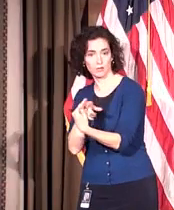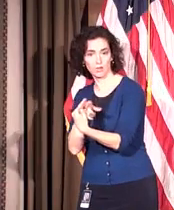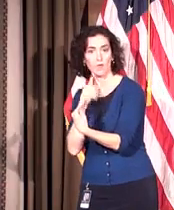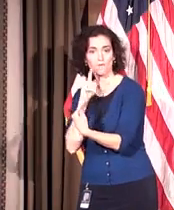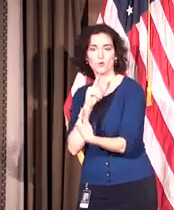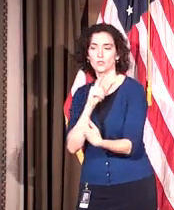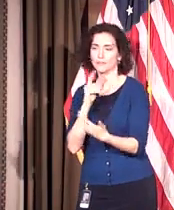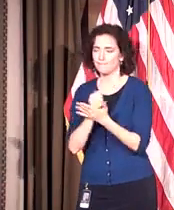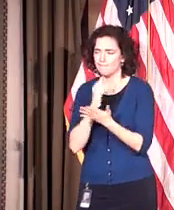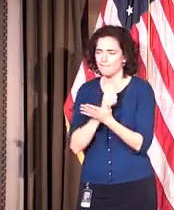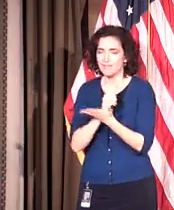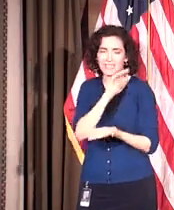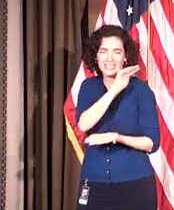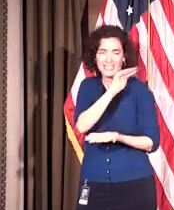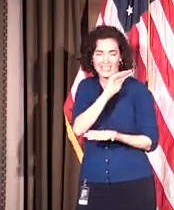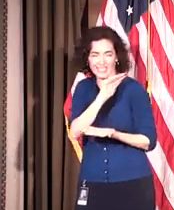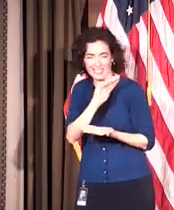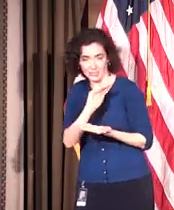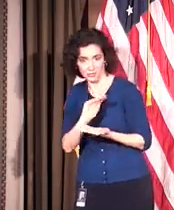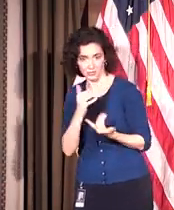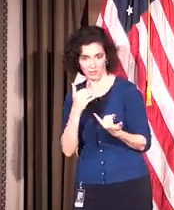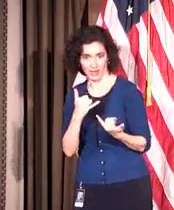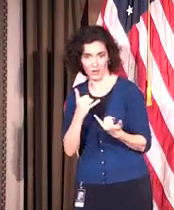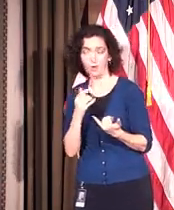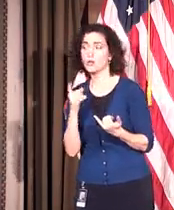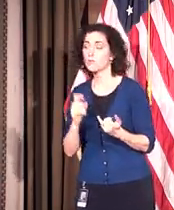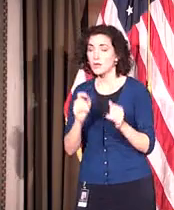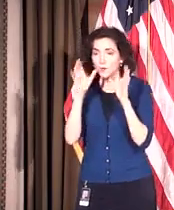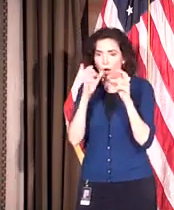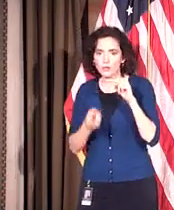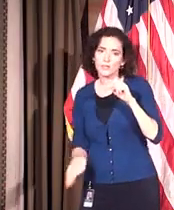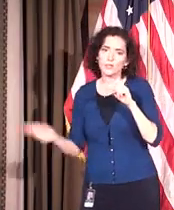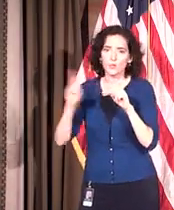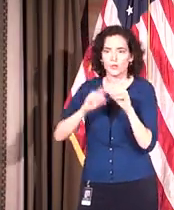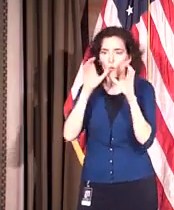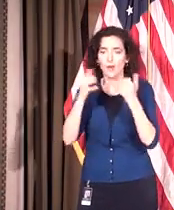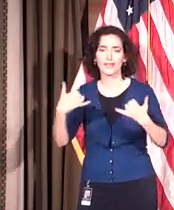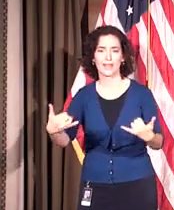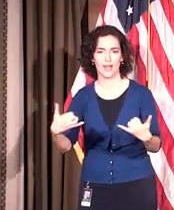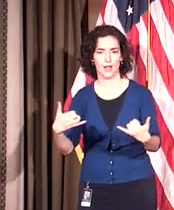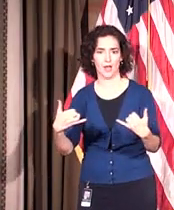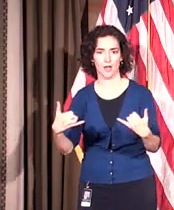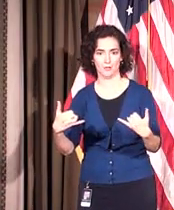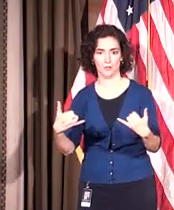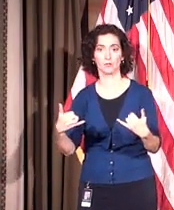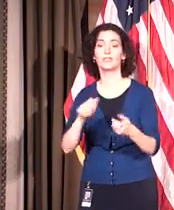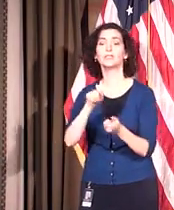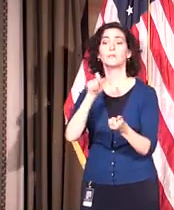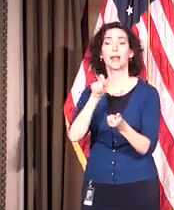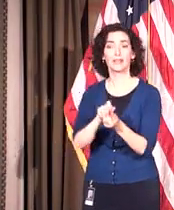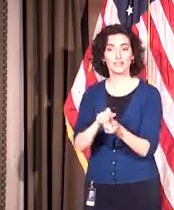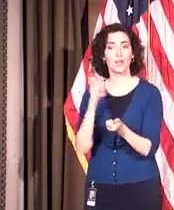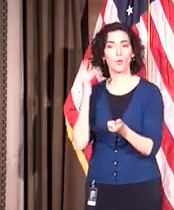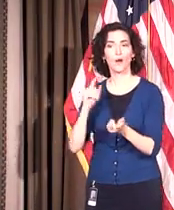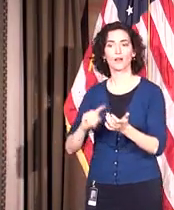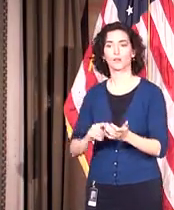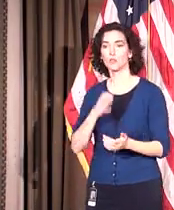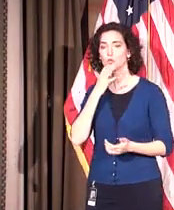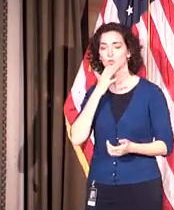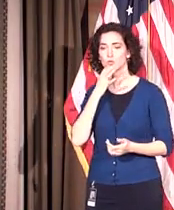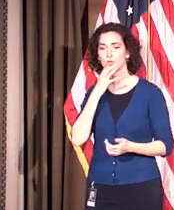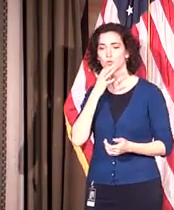We have to be more vigilant than we ever have right now, particularly going into the holiday